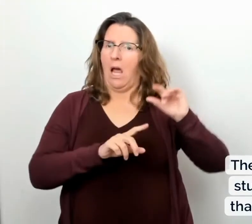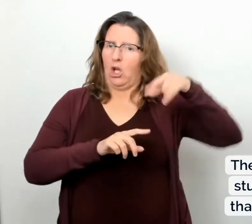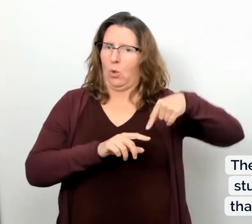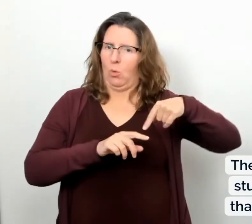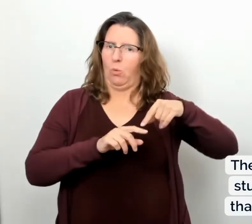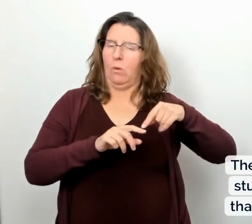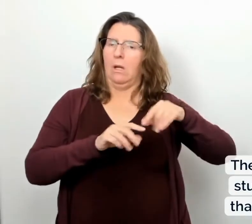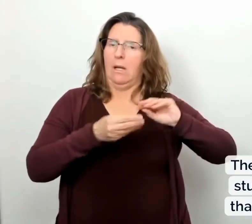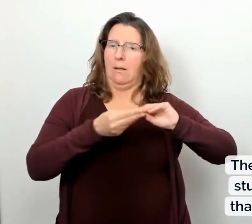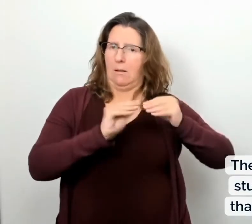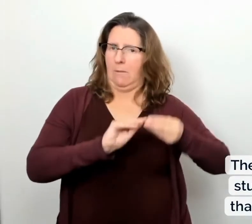students.